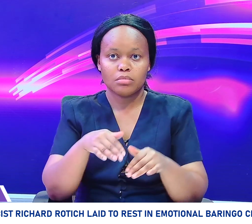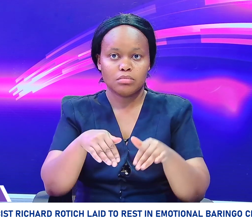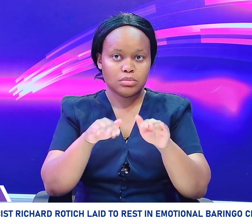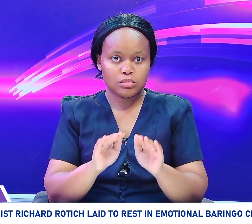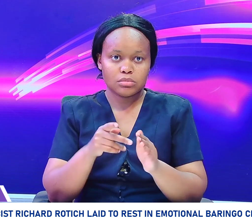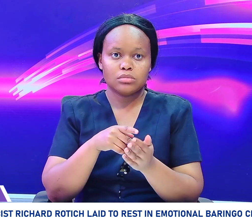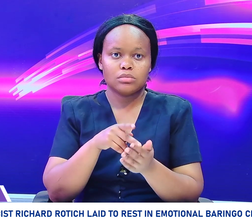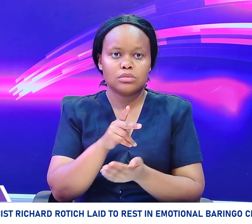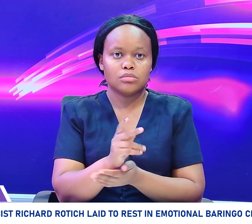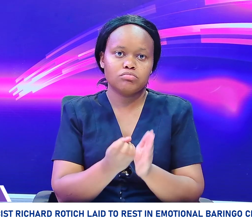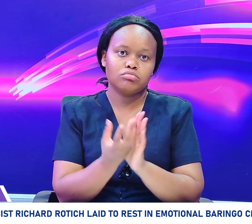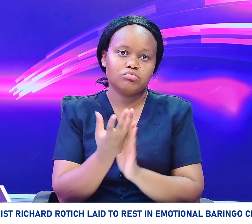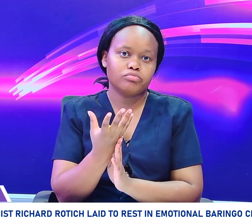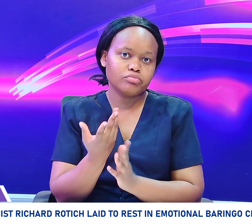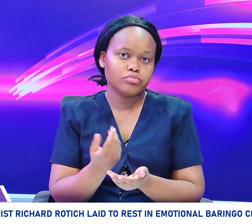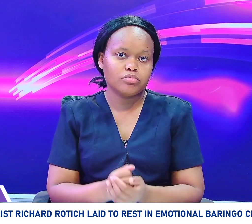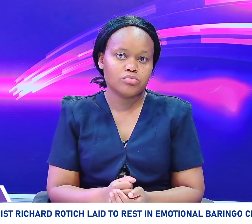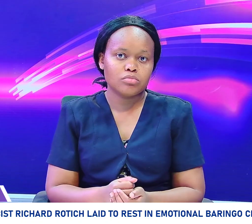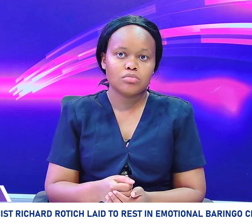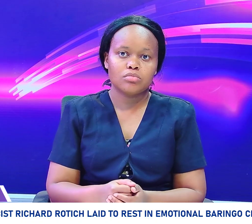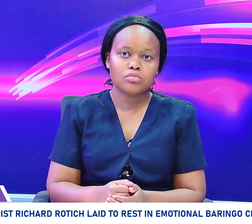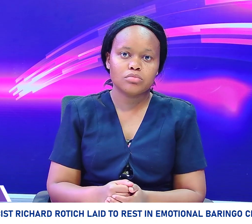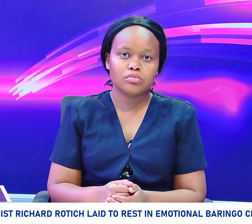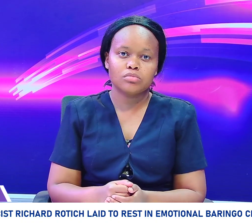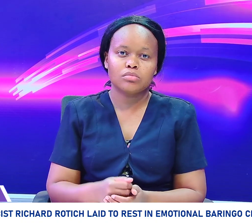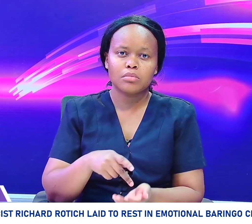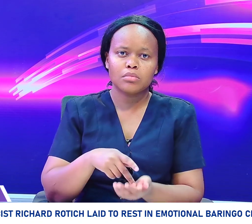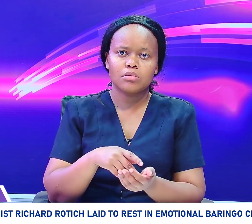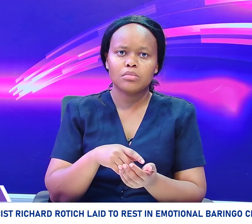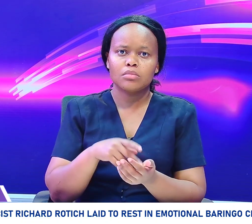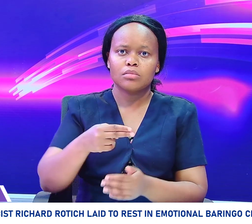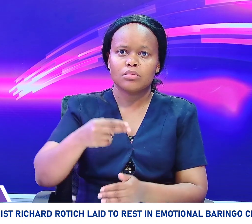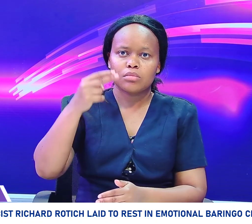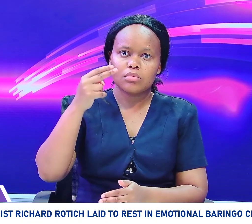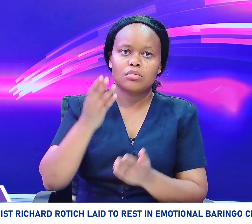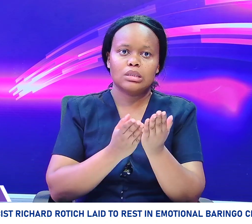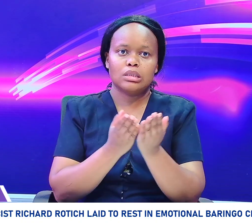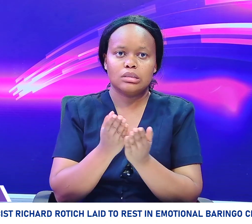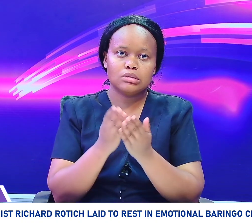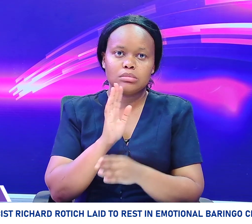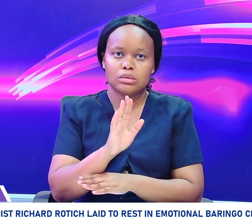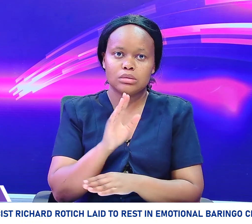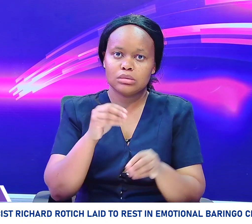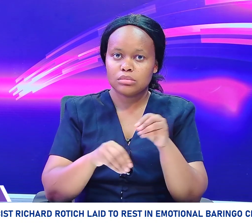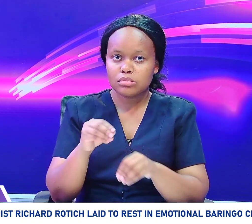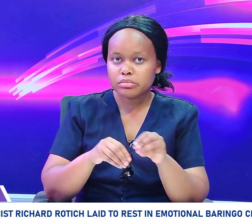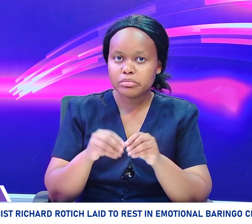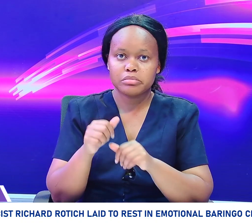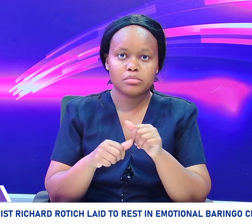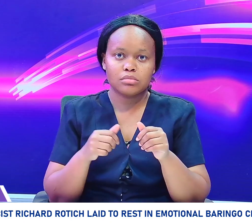at the funeral paid glowing tributes, highlighting his commitment to serving and his contribution towards the